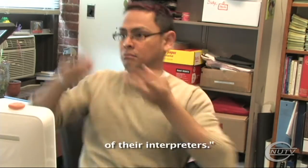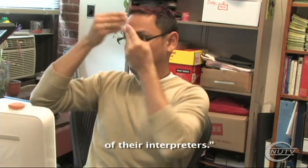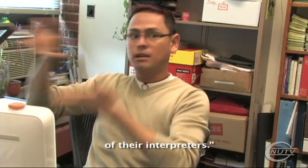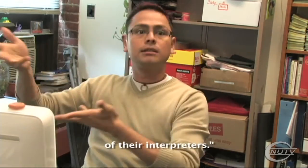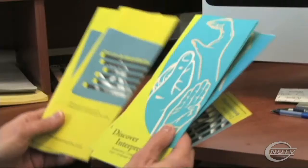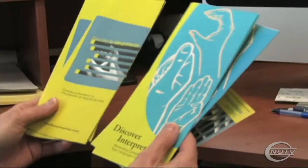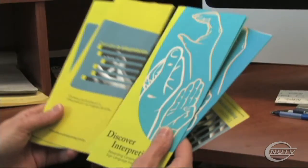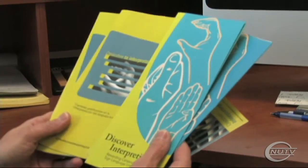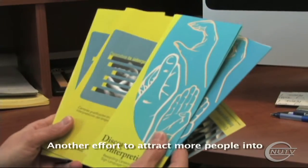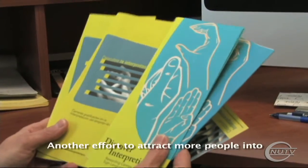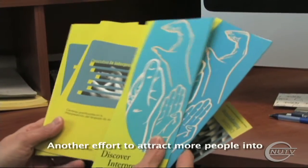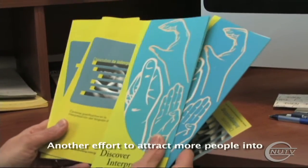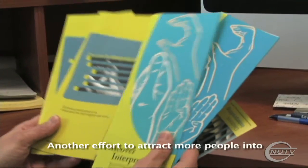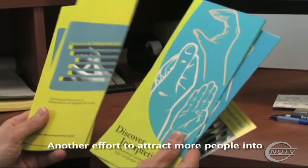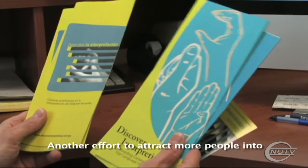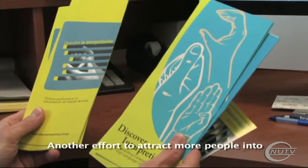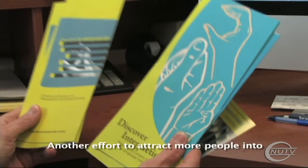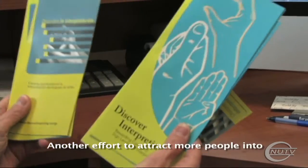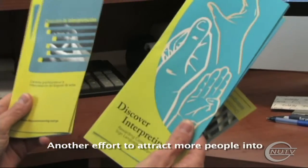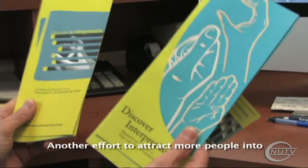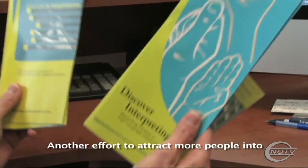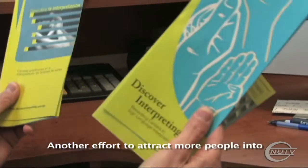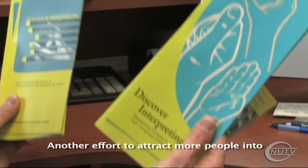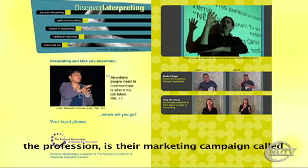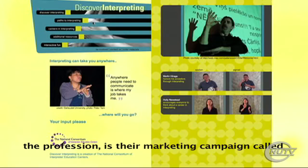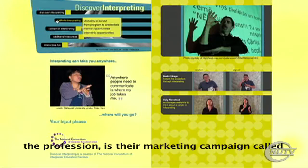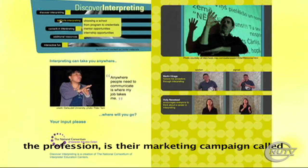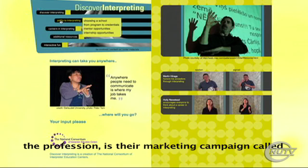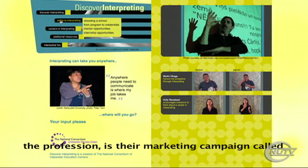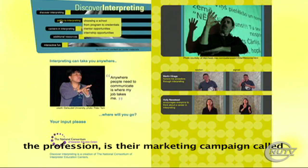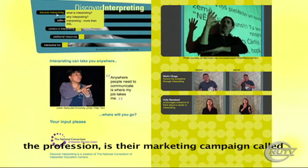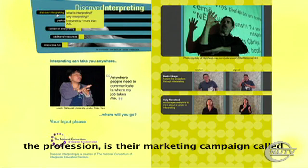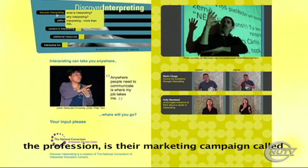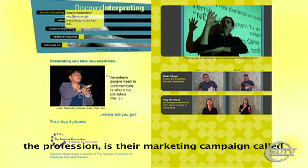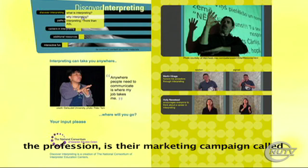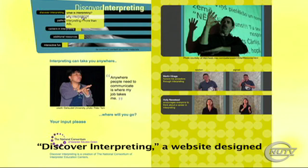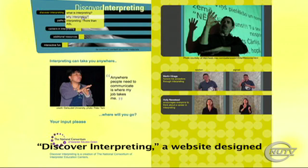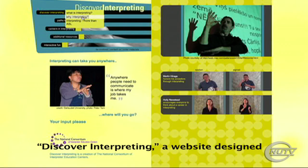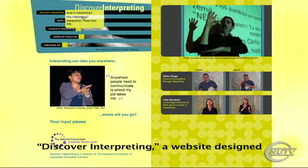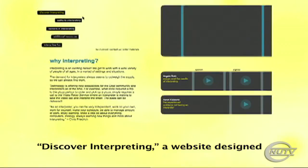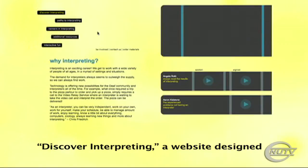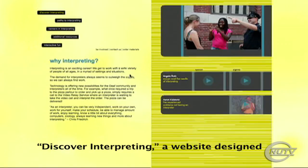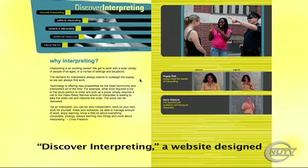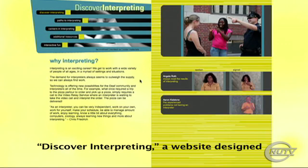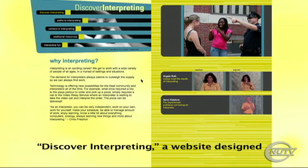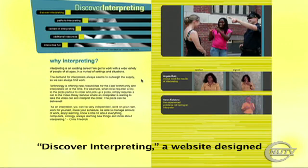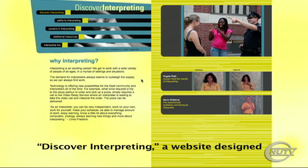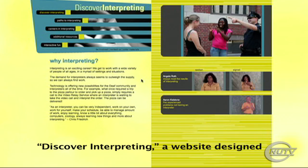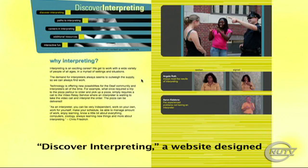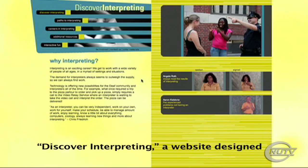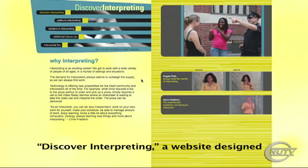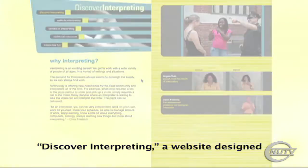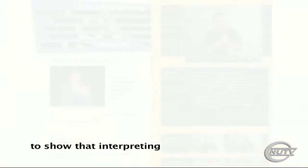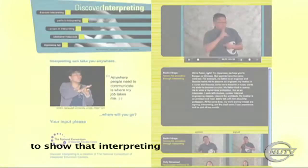their interpreters. Another effort to attract more people into the profession is their marketing campaign called Discover Interpreting,